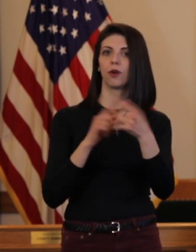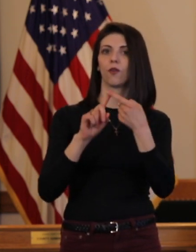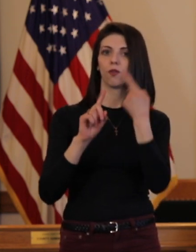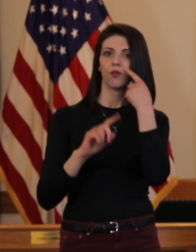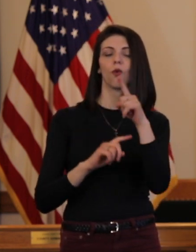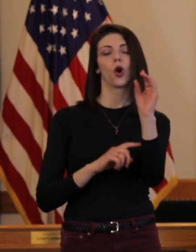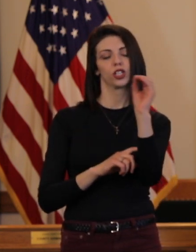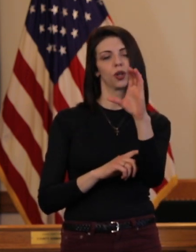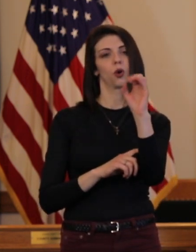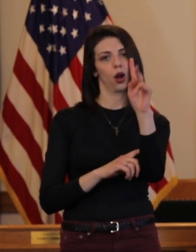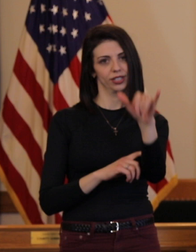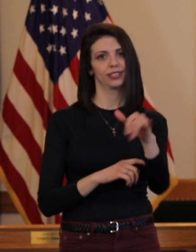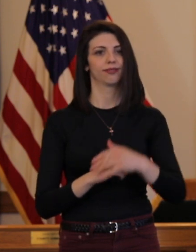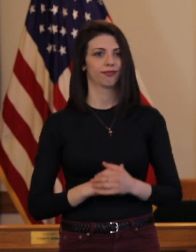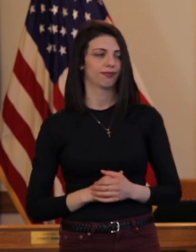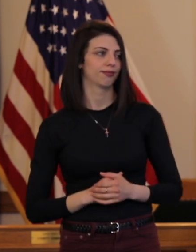County.